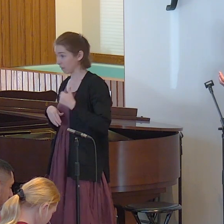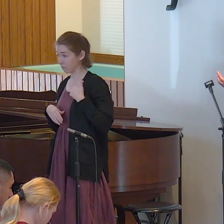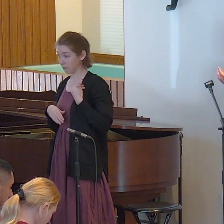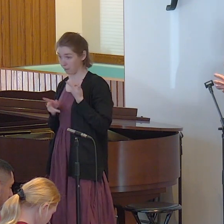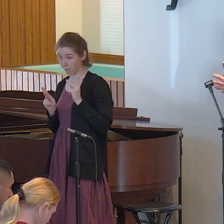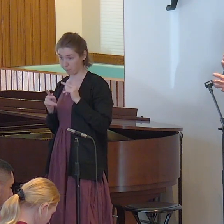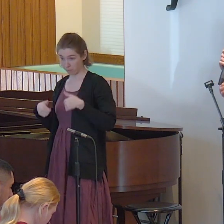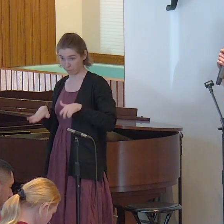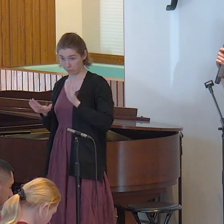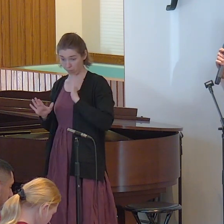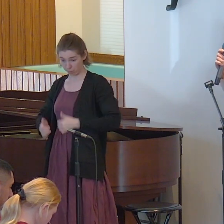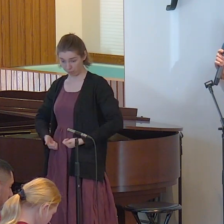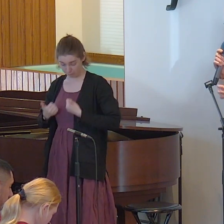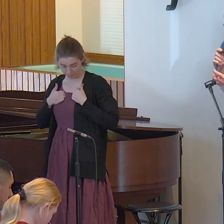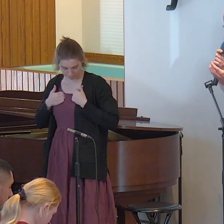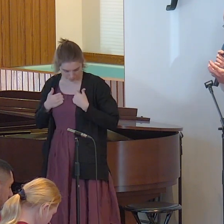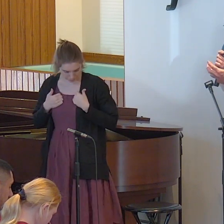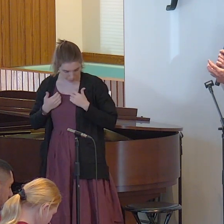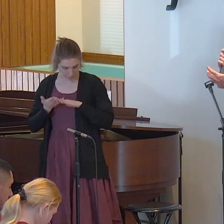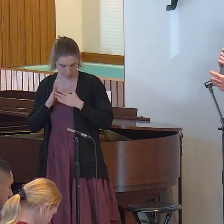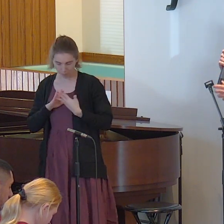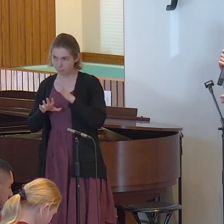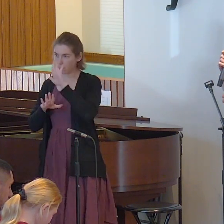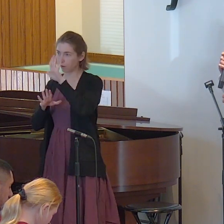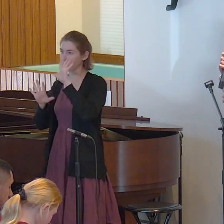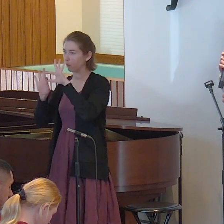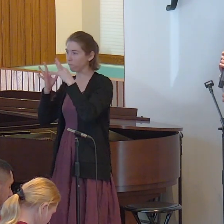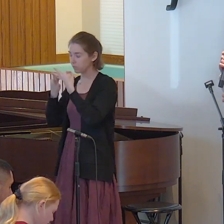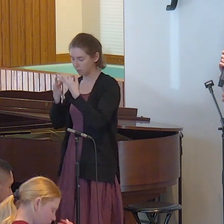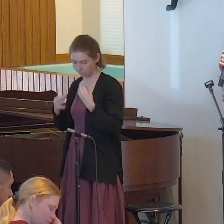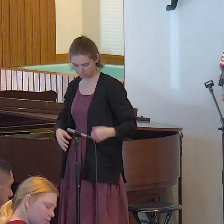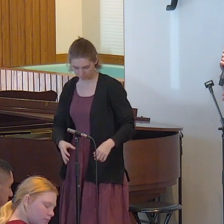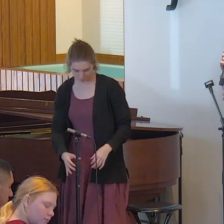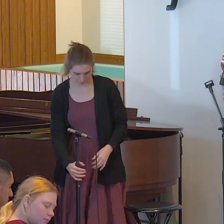people to give their lives to you, becoming part of your family.